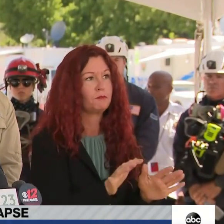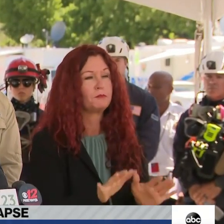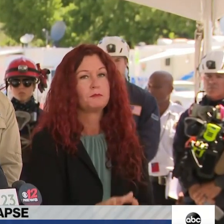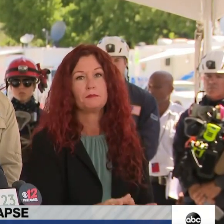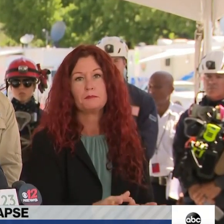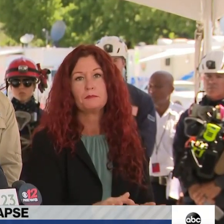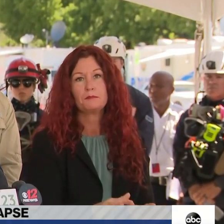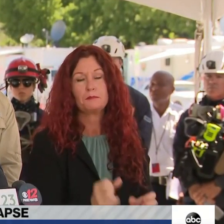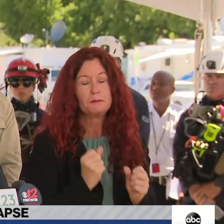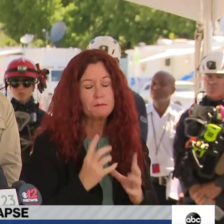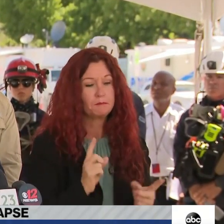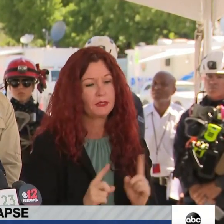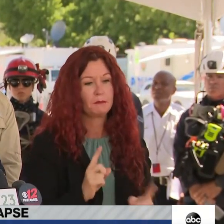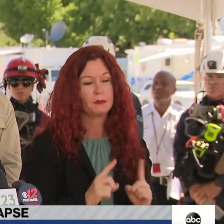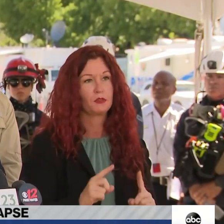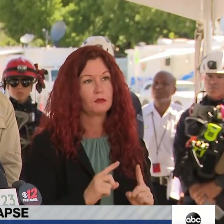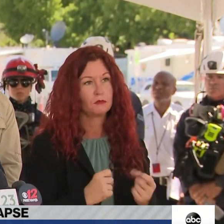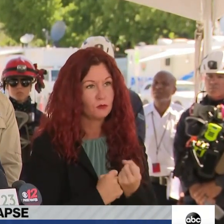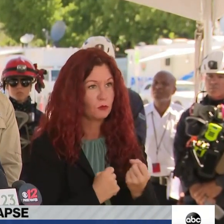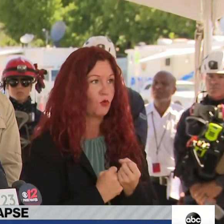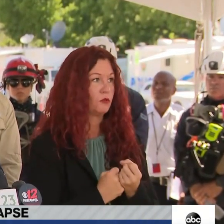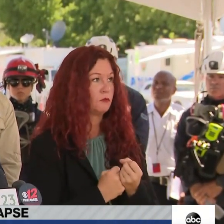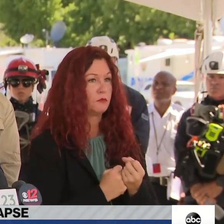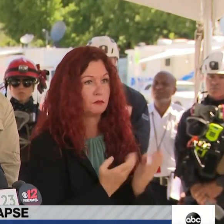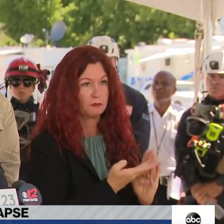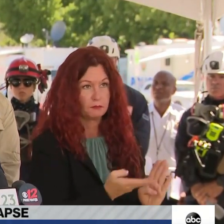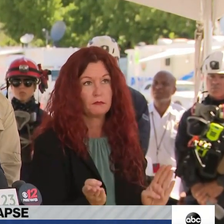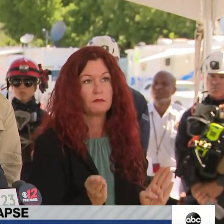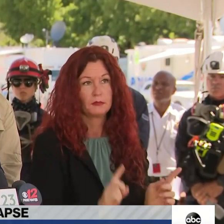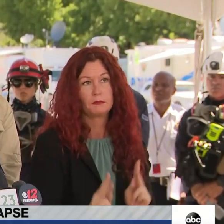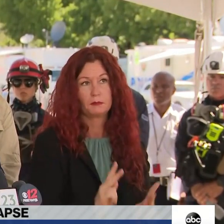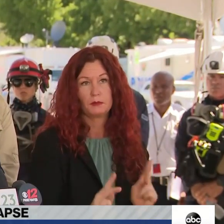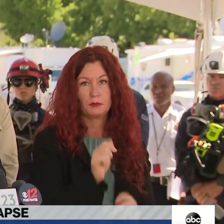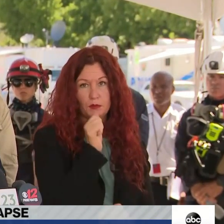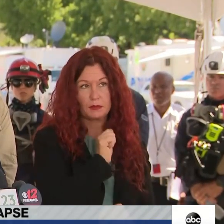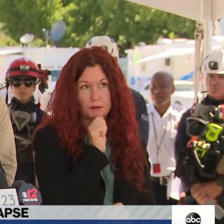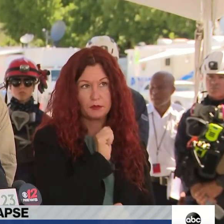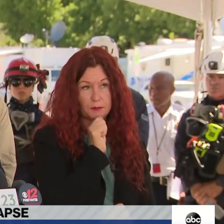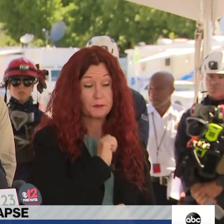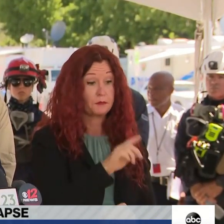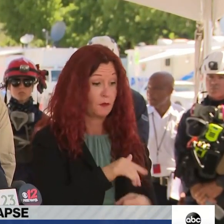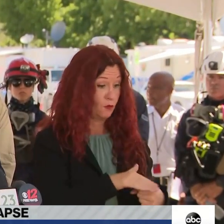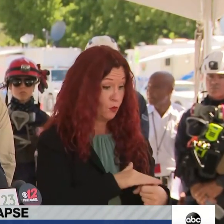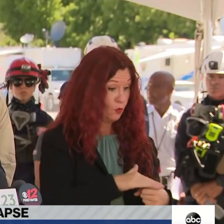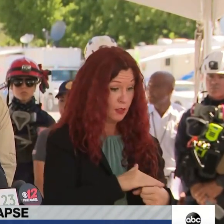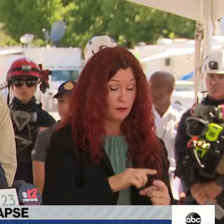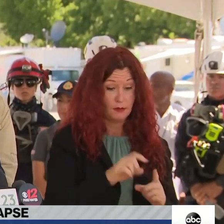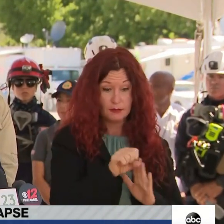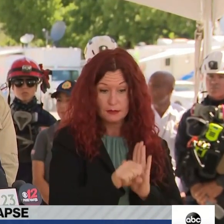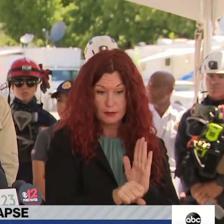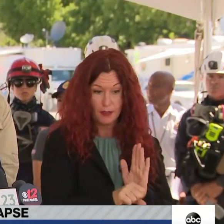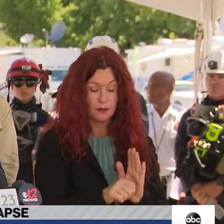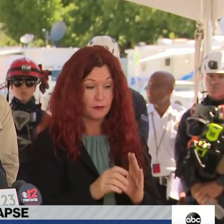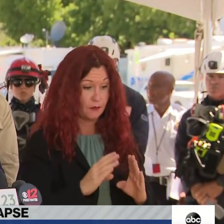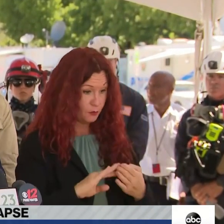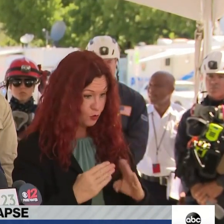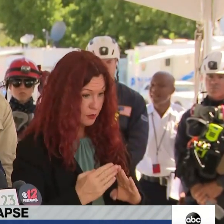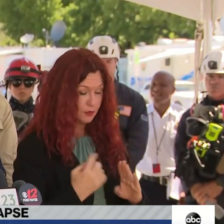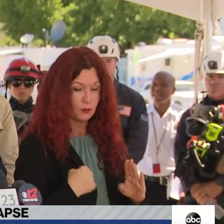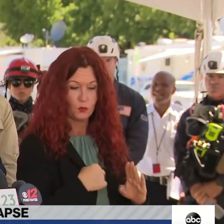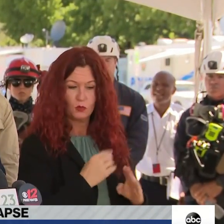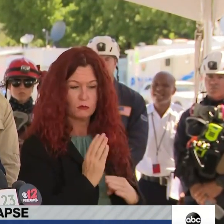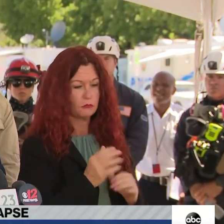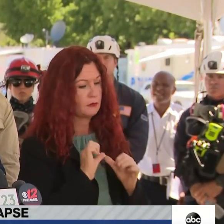you know, we've put obviously a lot of effort into it as a state and as a local community, and we'll continue to do it. You know,